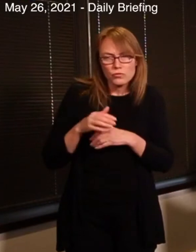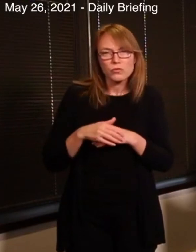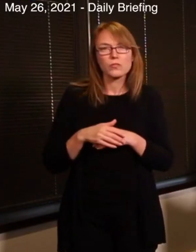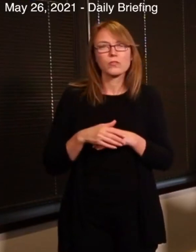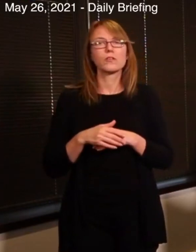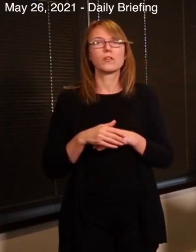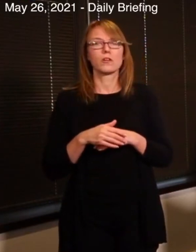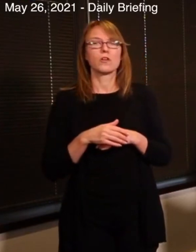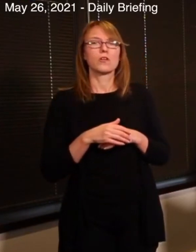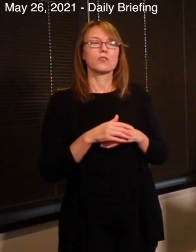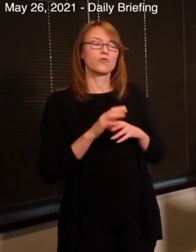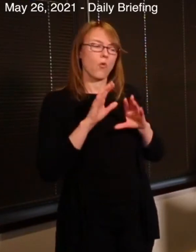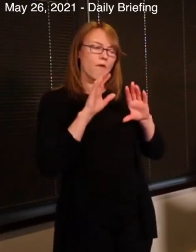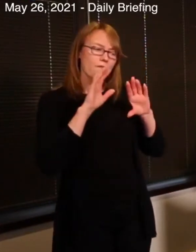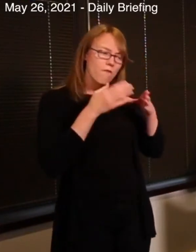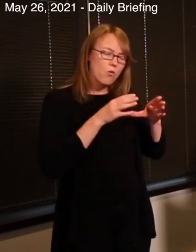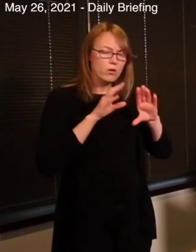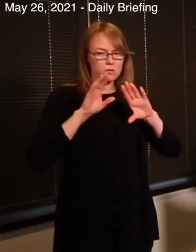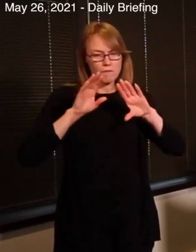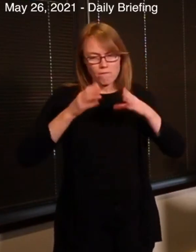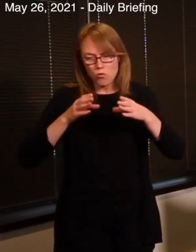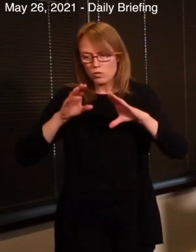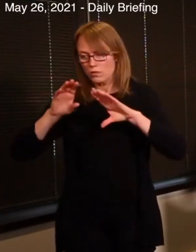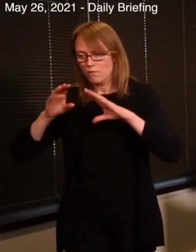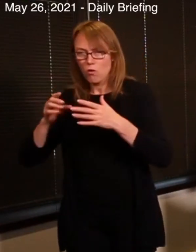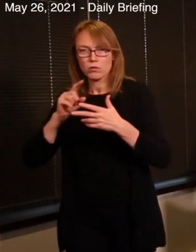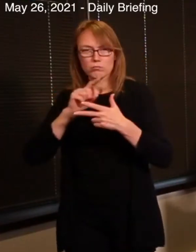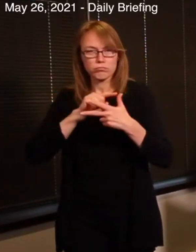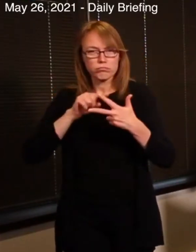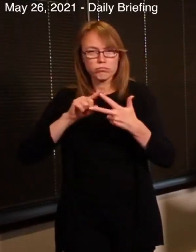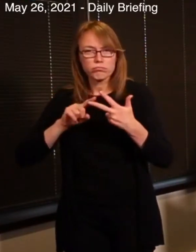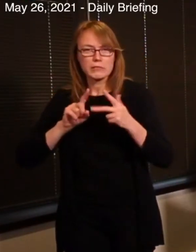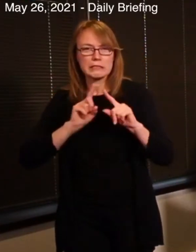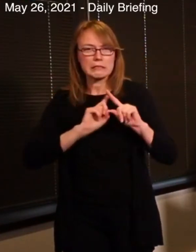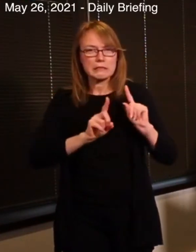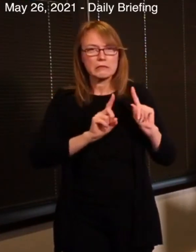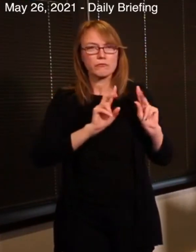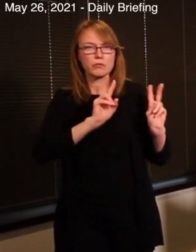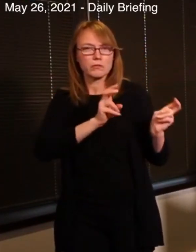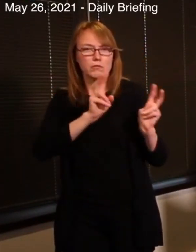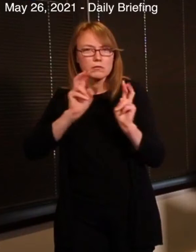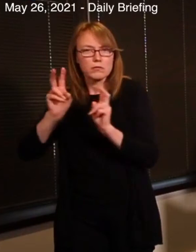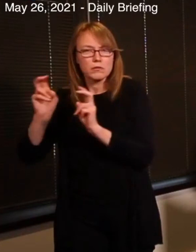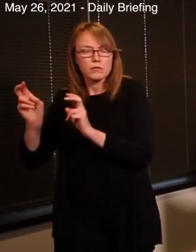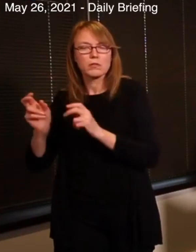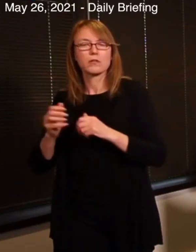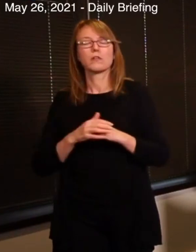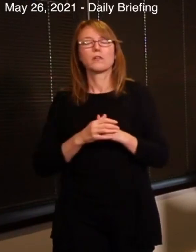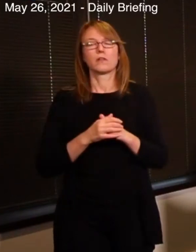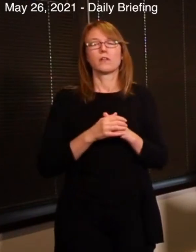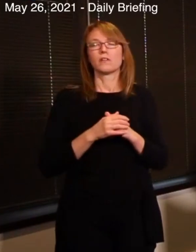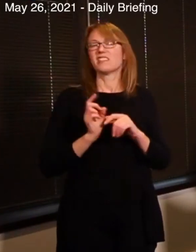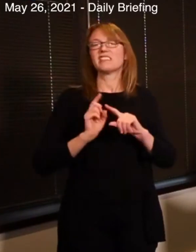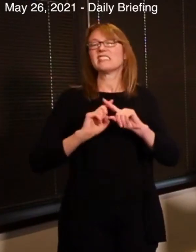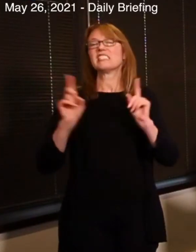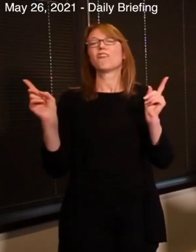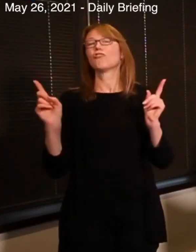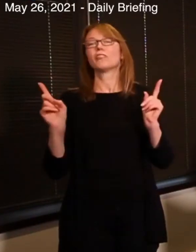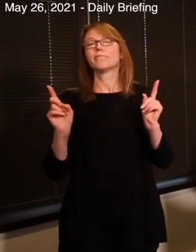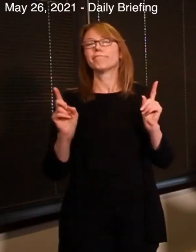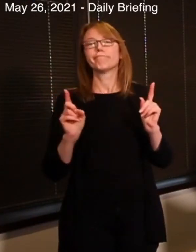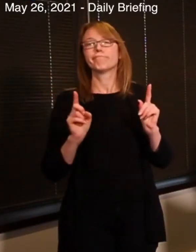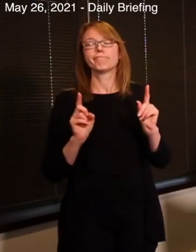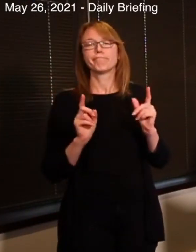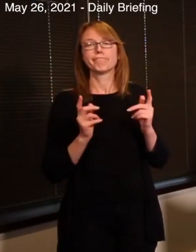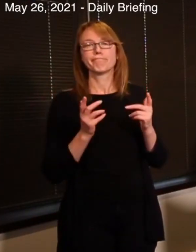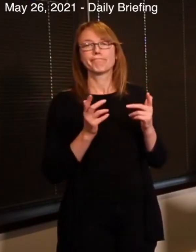lot of issues with pulmonary and oxygenation and ventilation, things like that. So it's just a different set